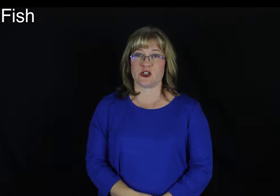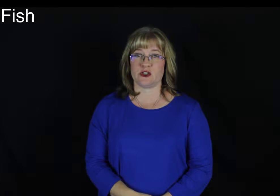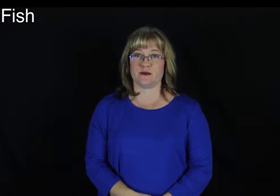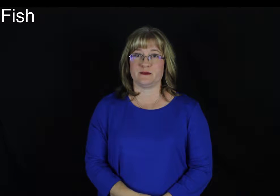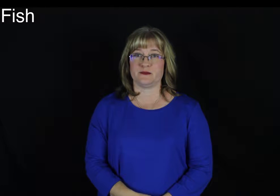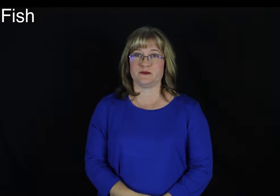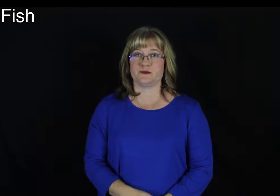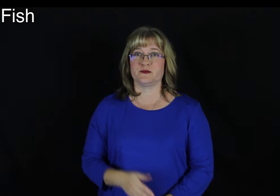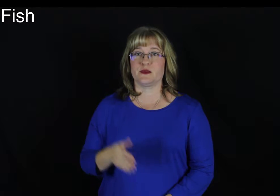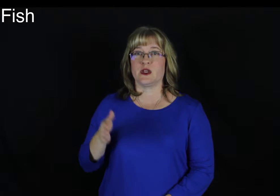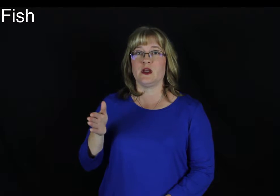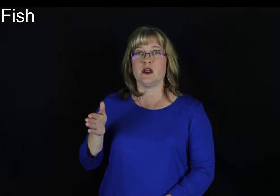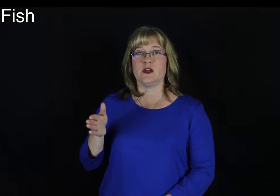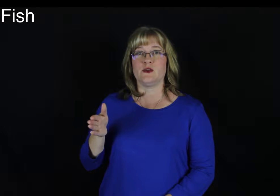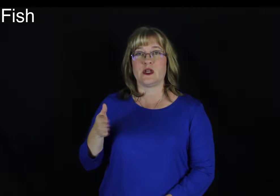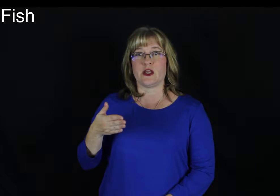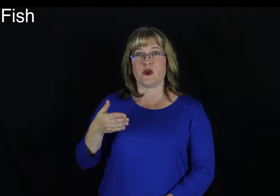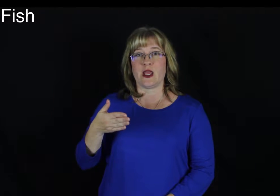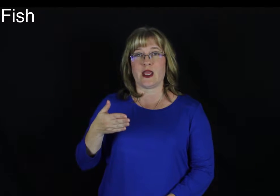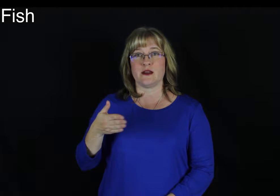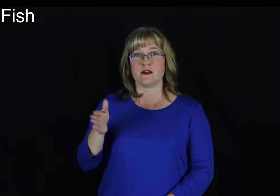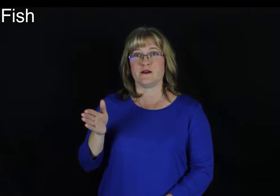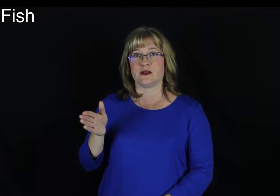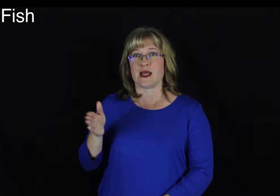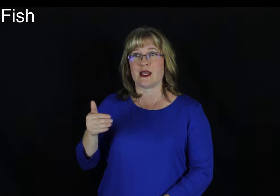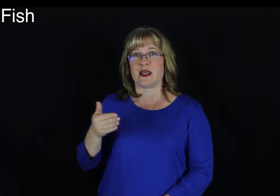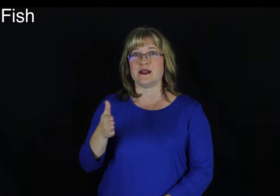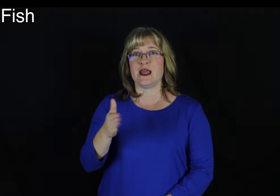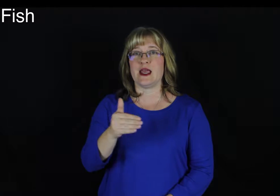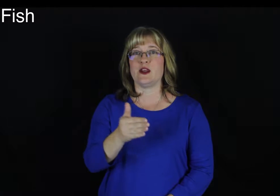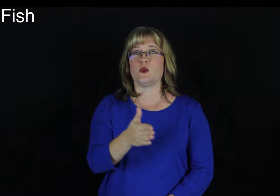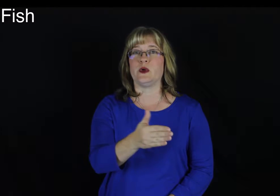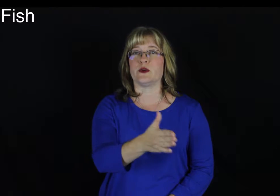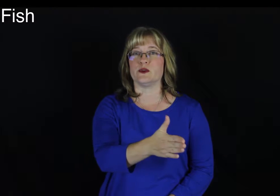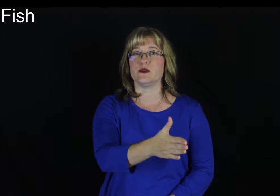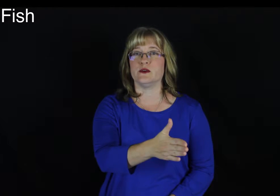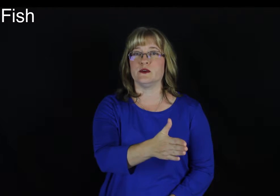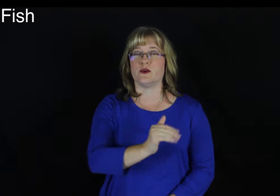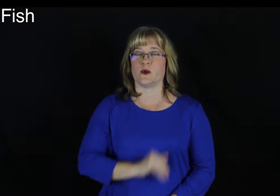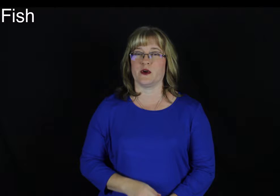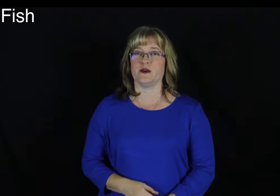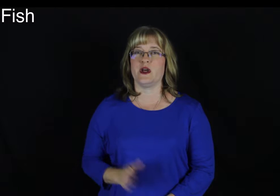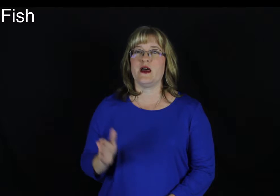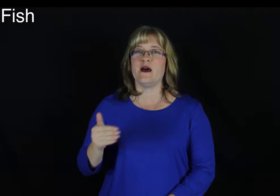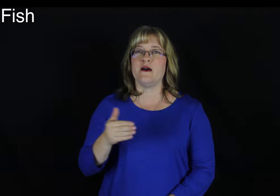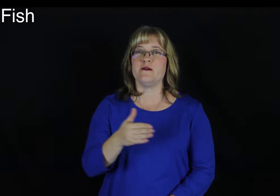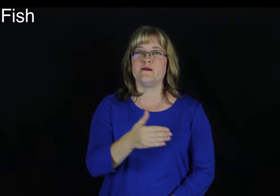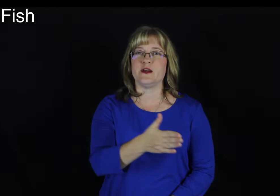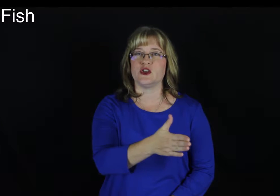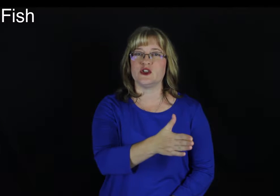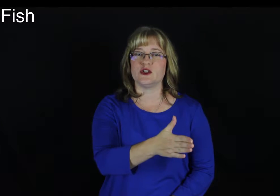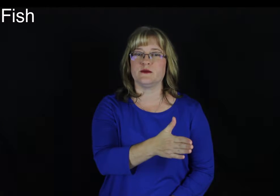Fish. Take your hand, flat hand, and it wiggles forward. Fish.